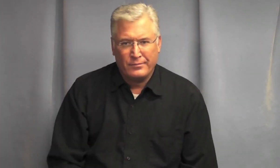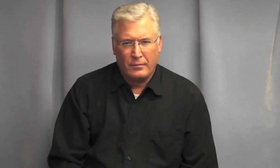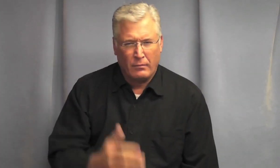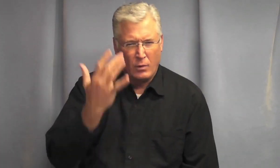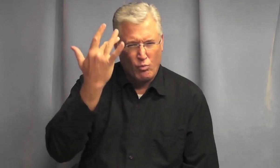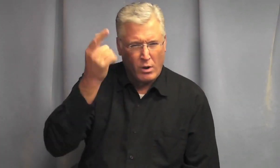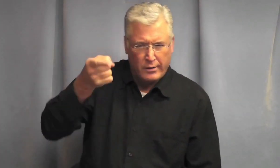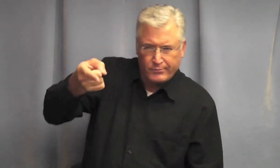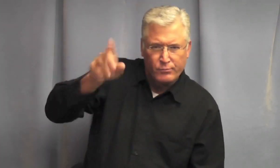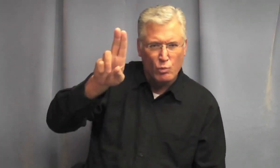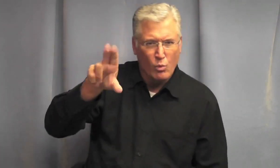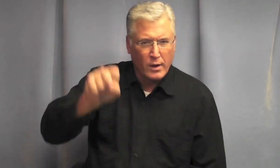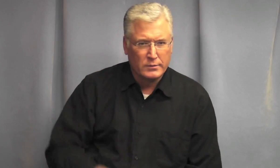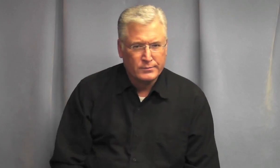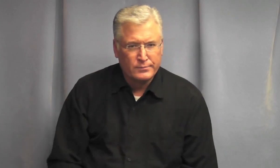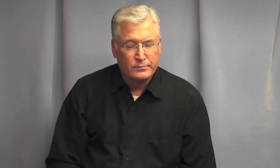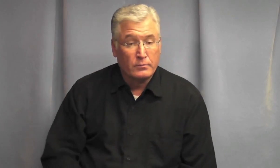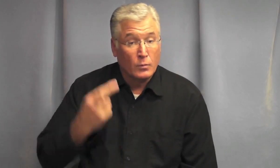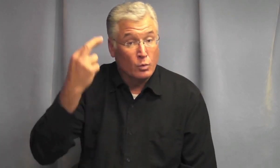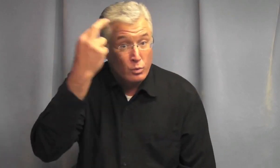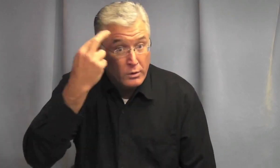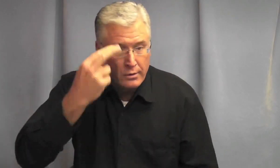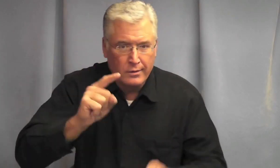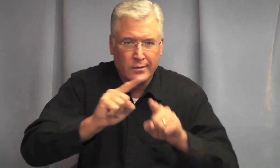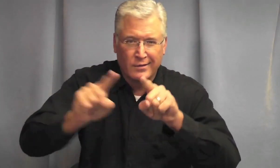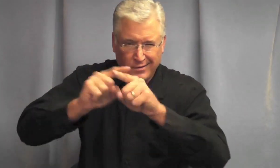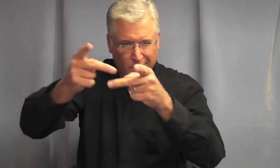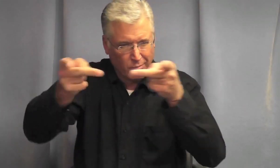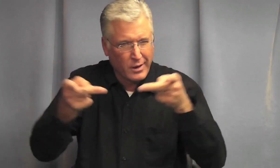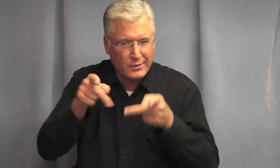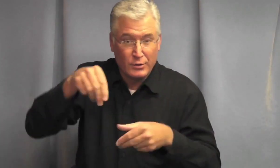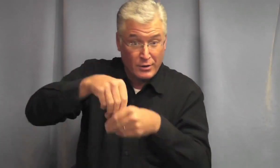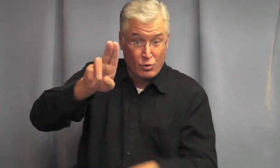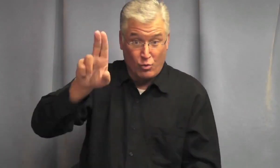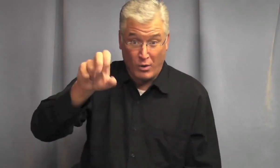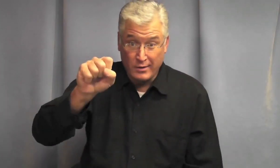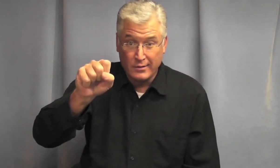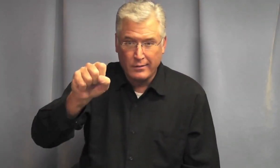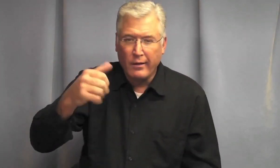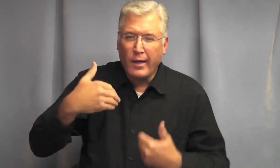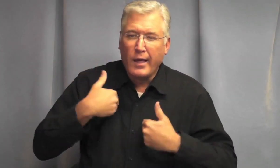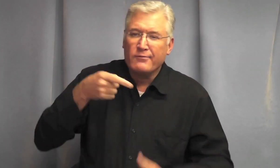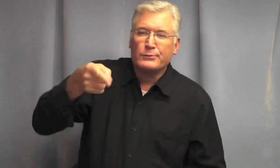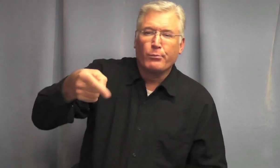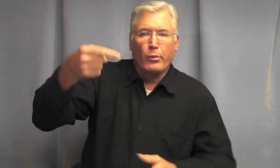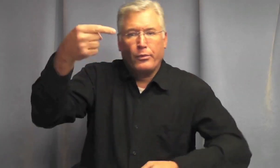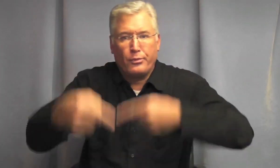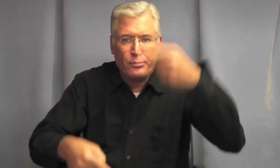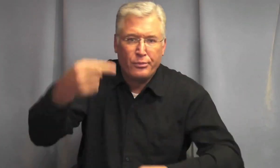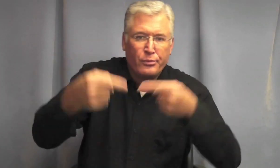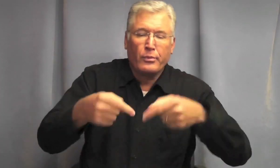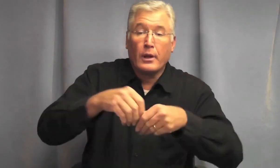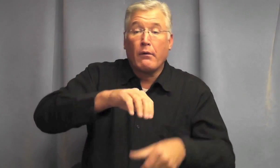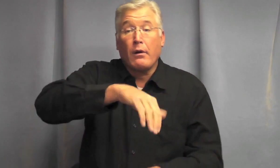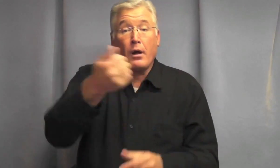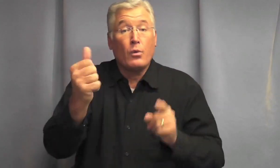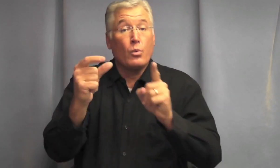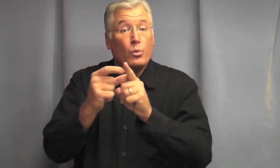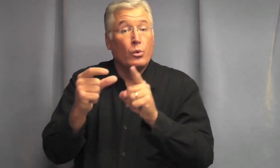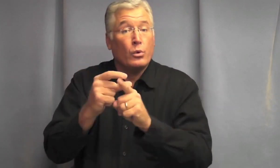this applies to us today. And how does it apply? Well, the reason is there are different places in the United States where there is a